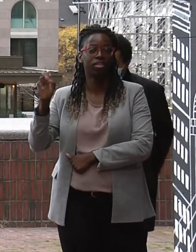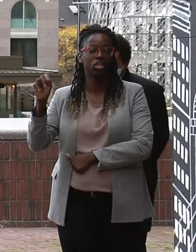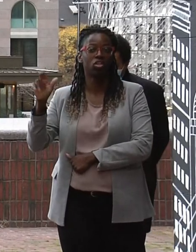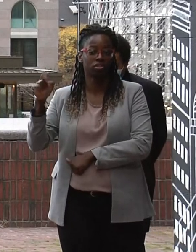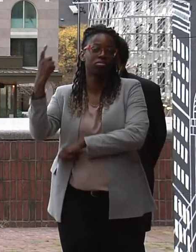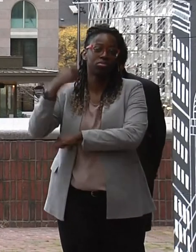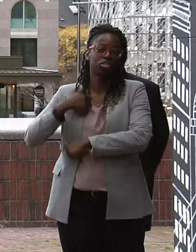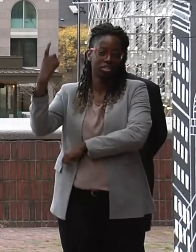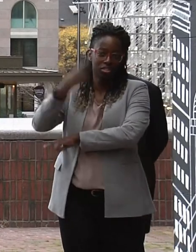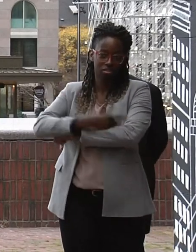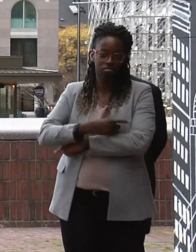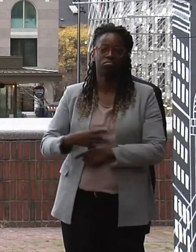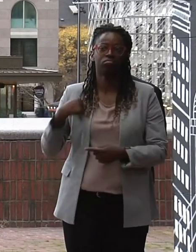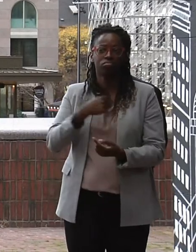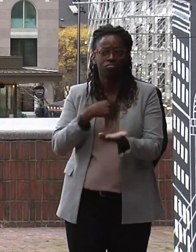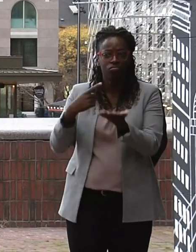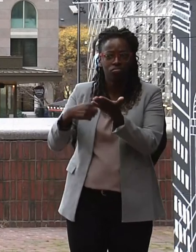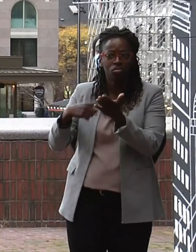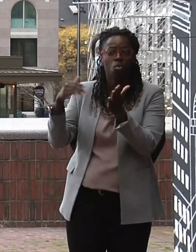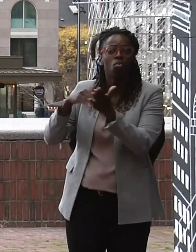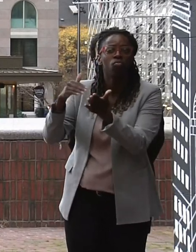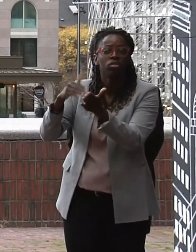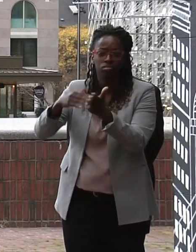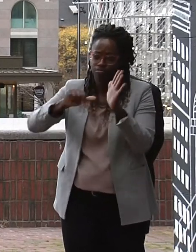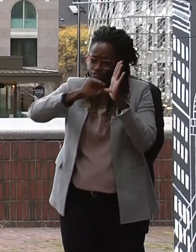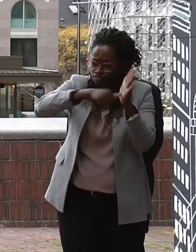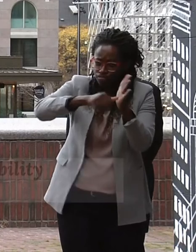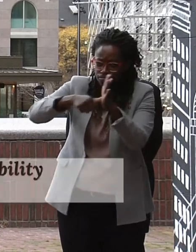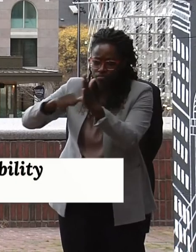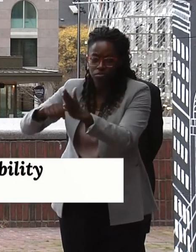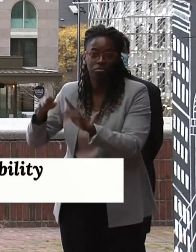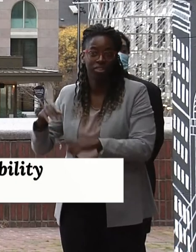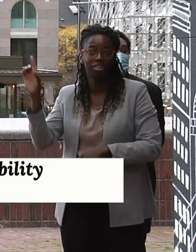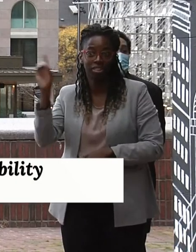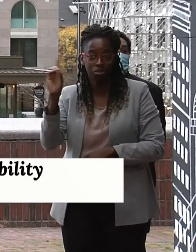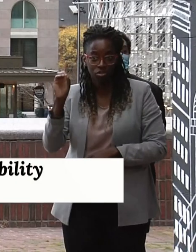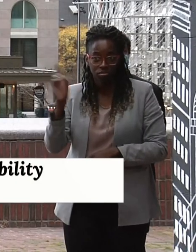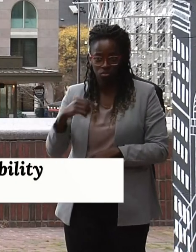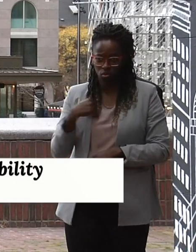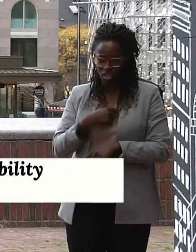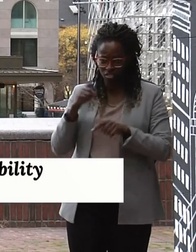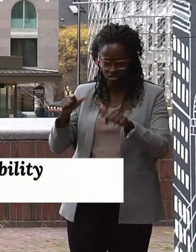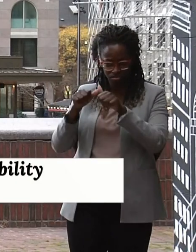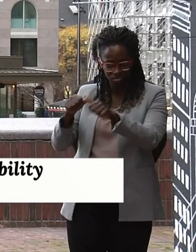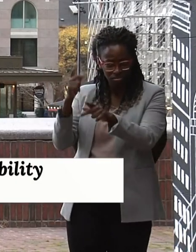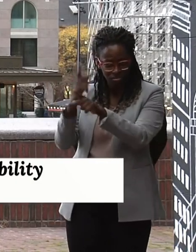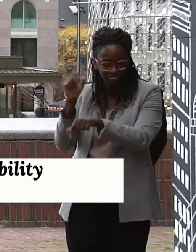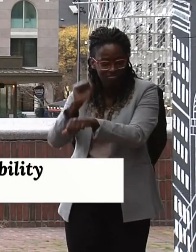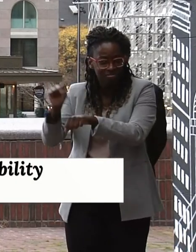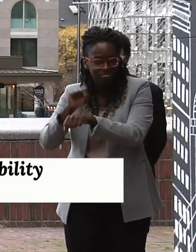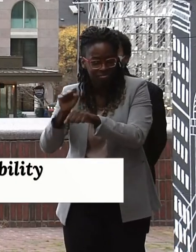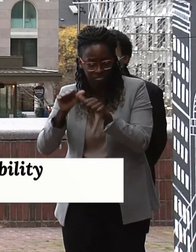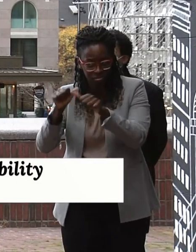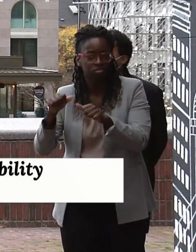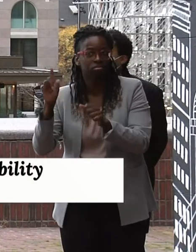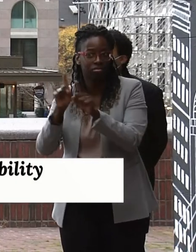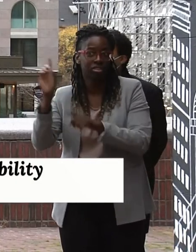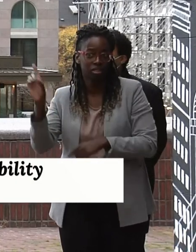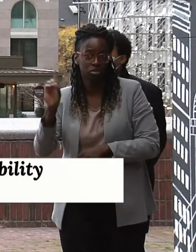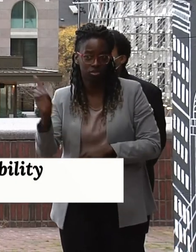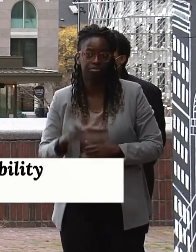democracy and the work that we have to do to protect this democracy. Let's never forget who makes our democracy possible. It's